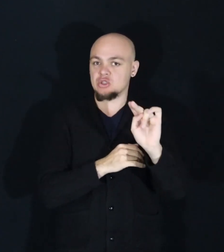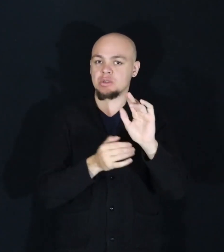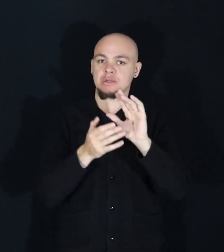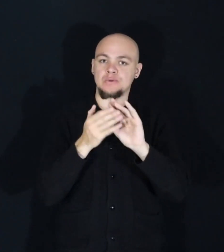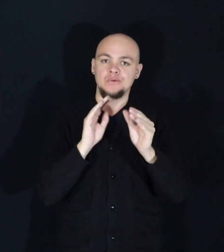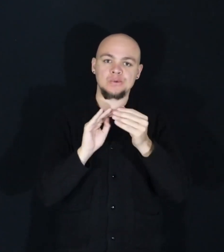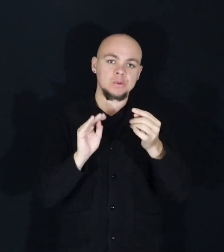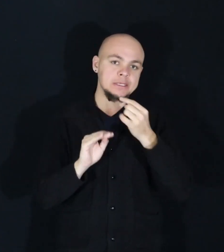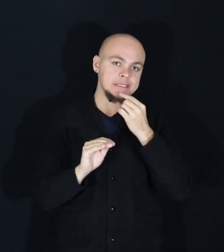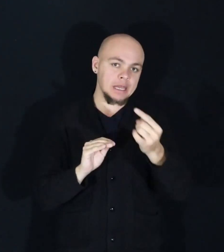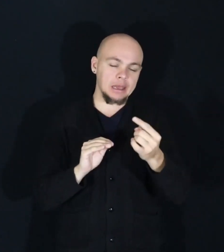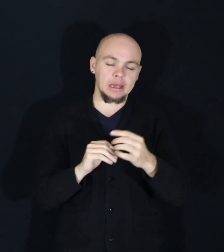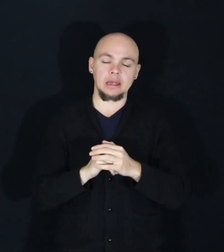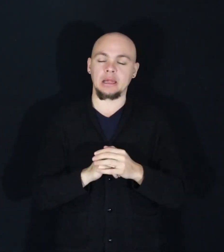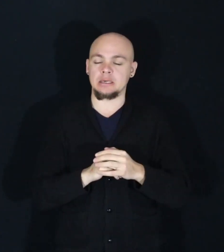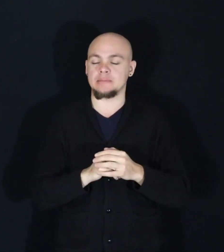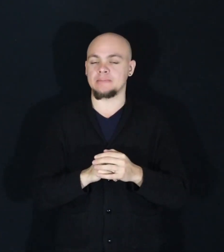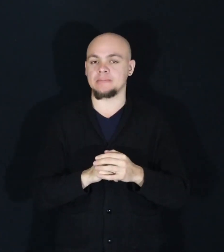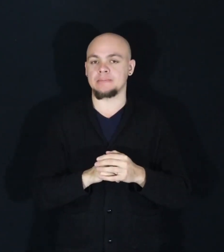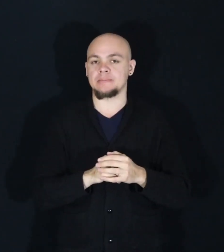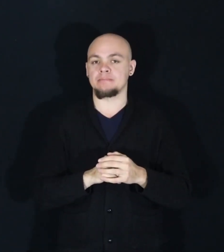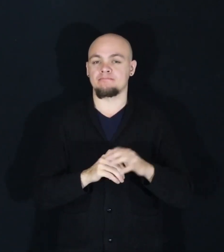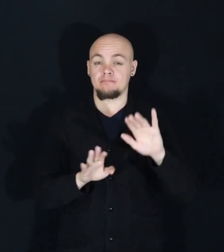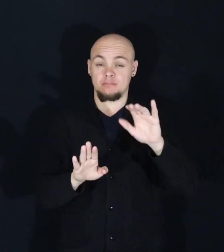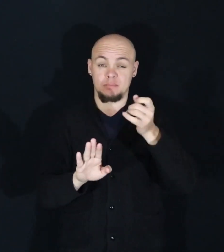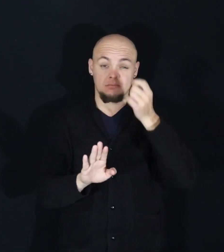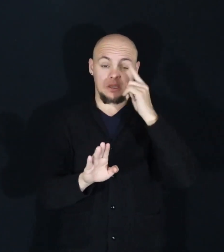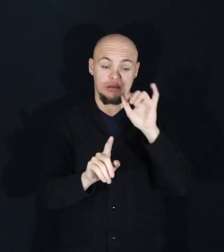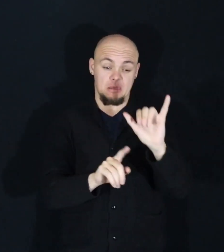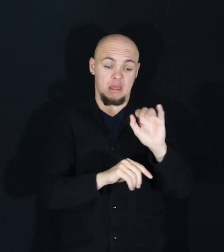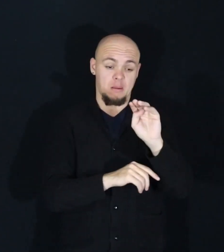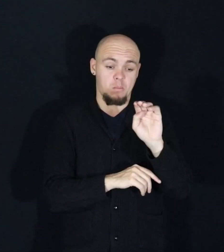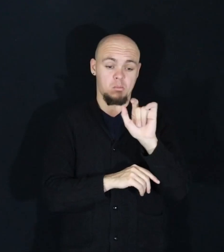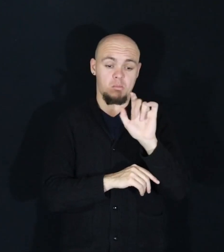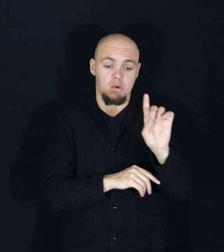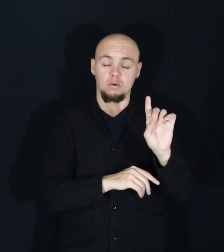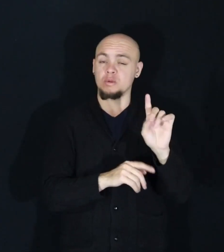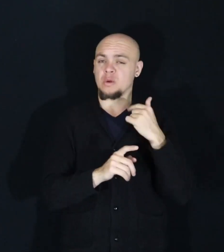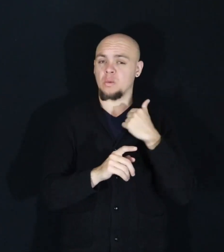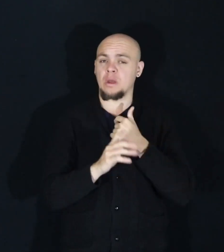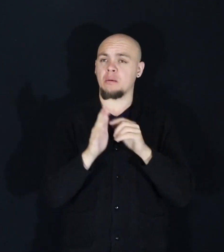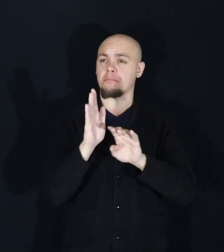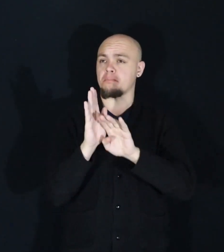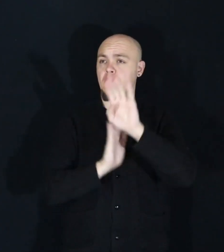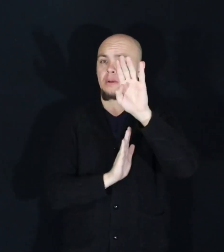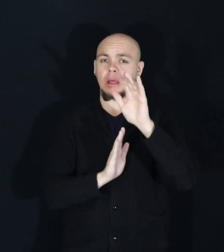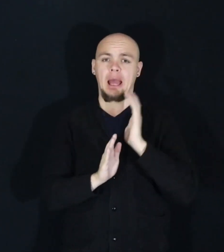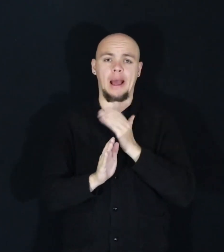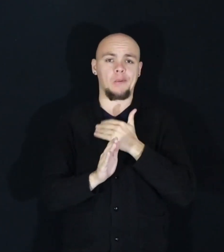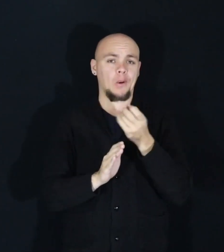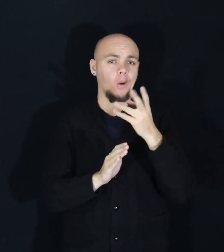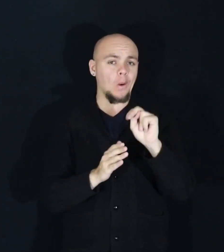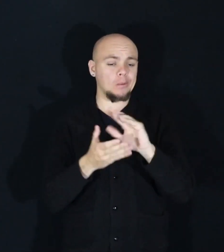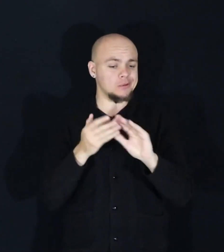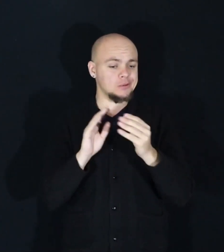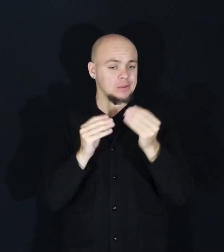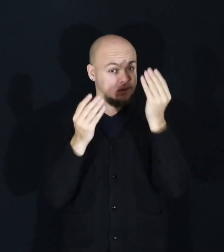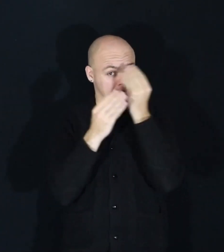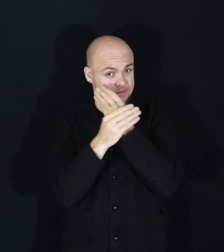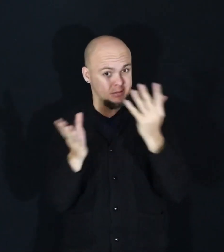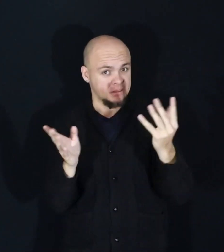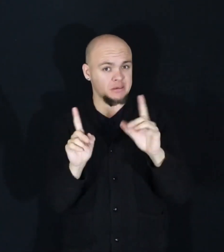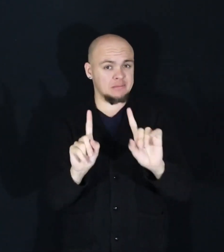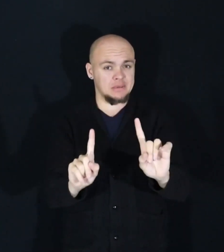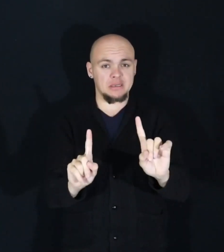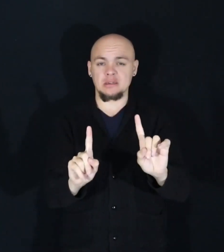storytelling. Now, it is important that we break out of this mold, that we live to tell our own stories. However, though,